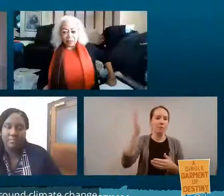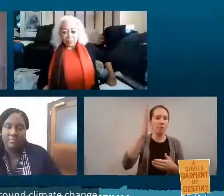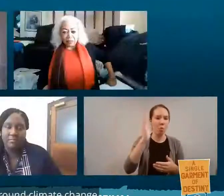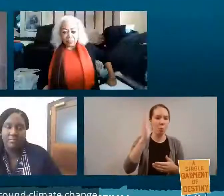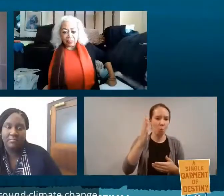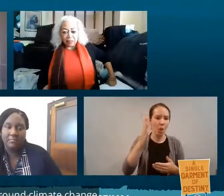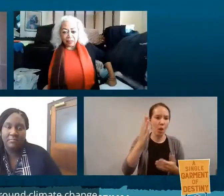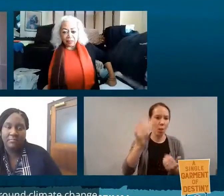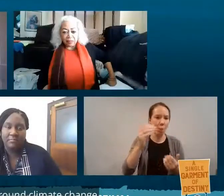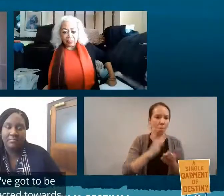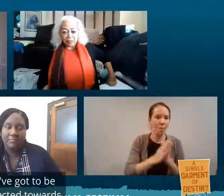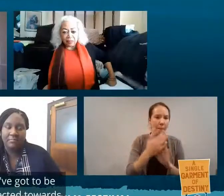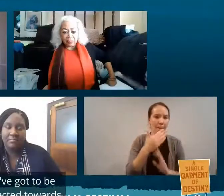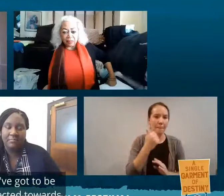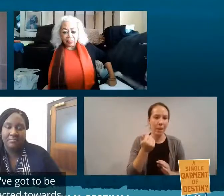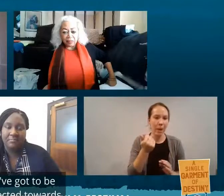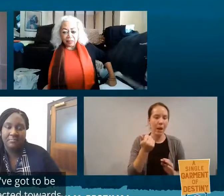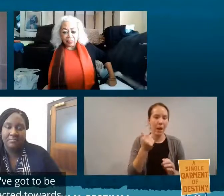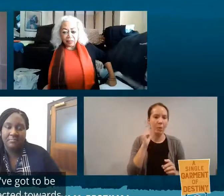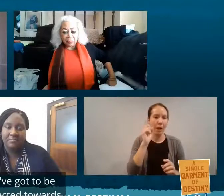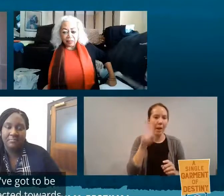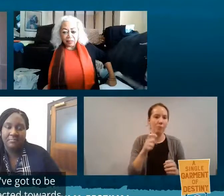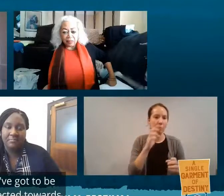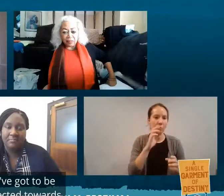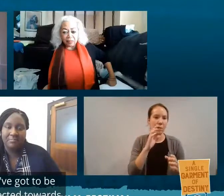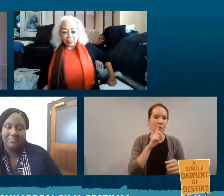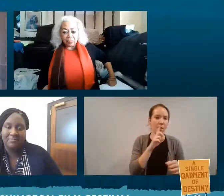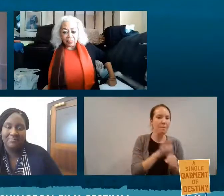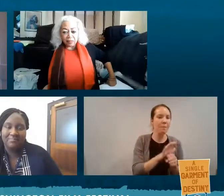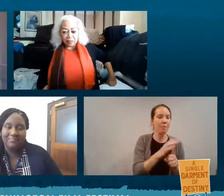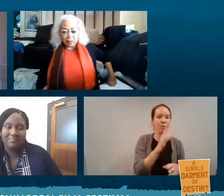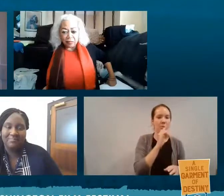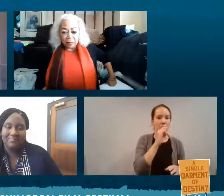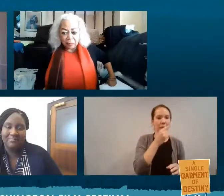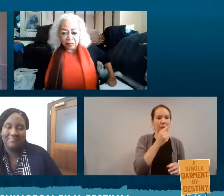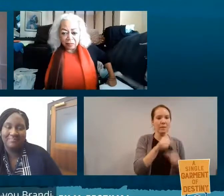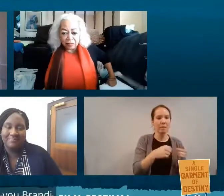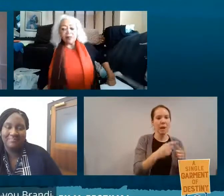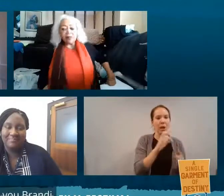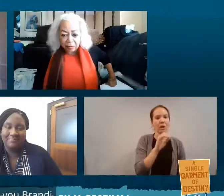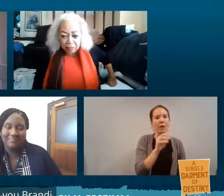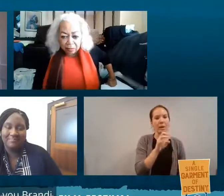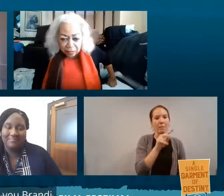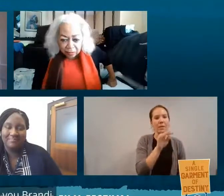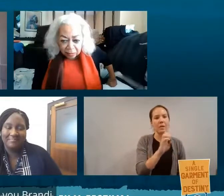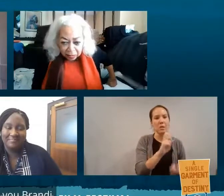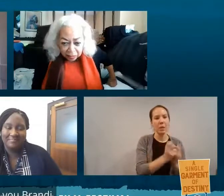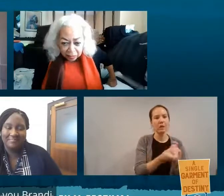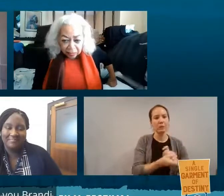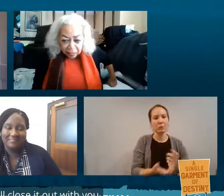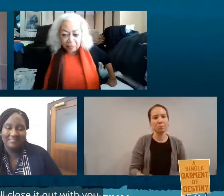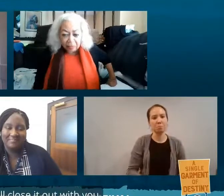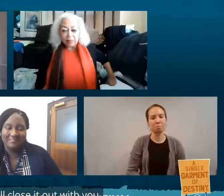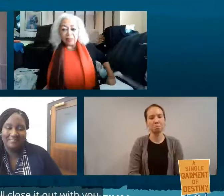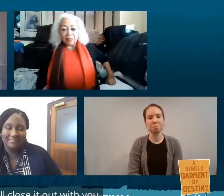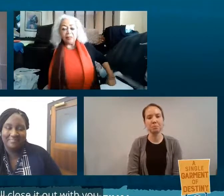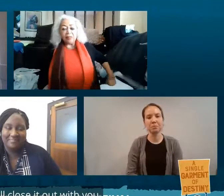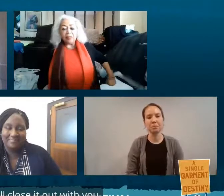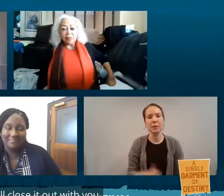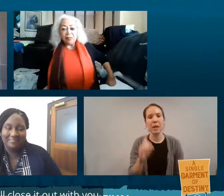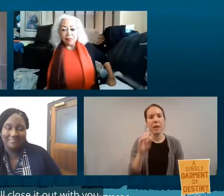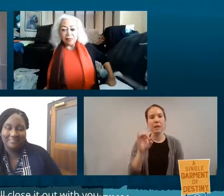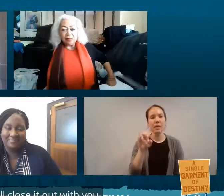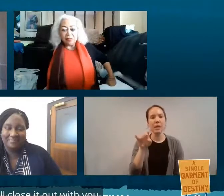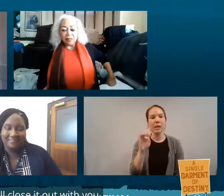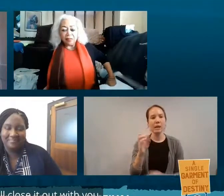a commitment around climate change that we have to be more directed towards. Thank you, Brandi. And Diane,